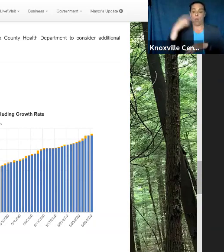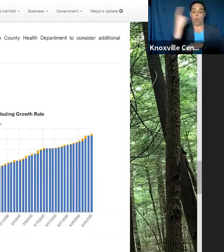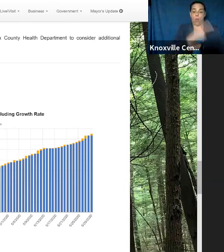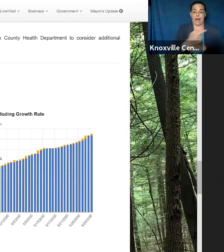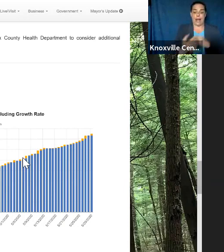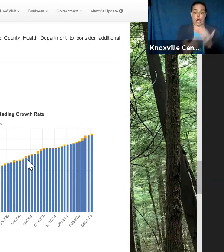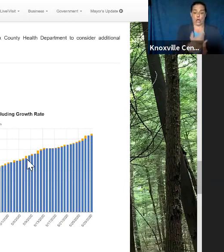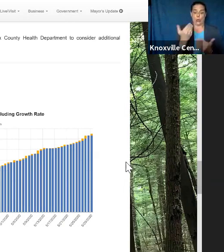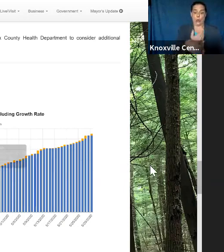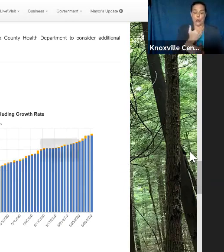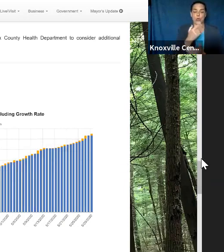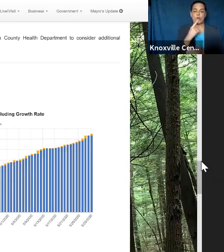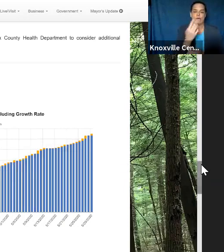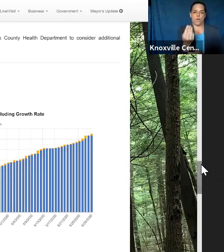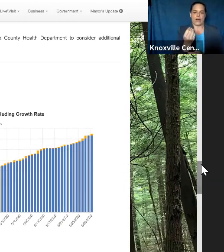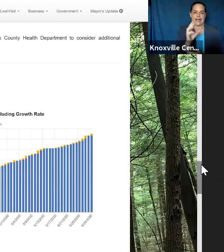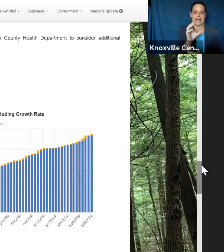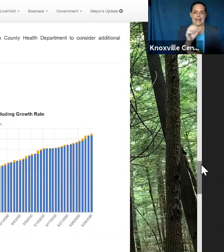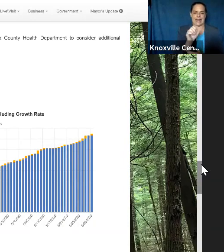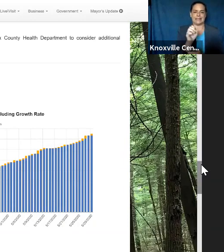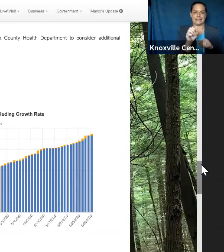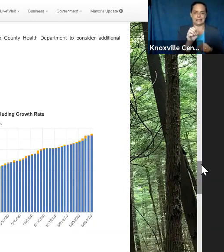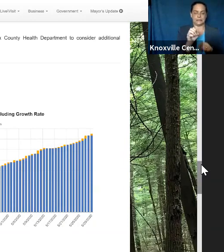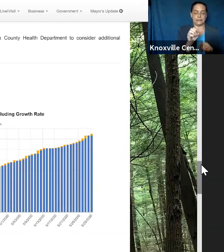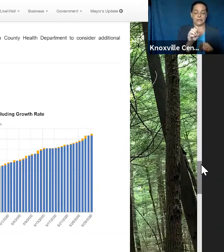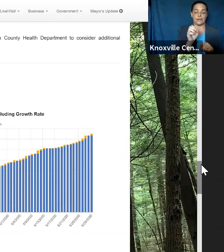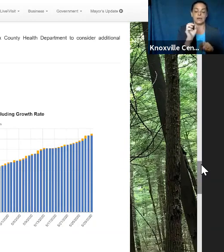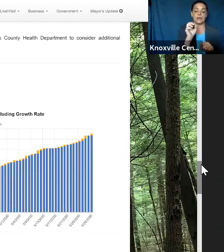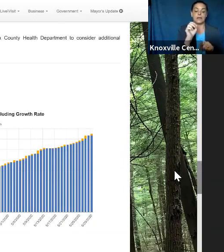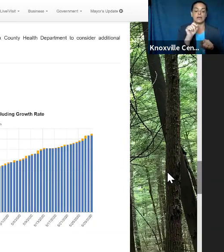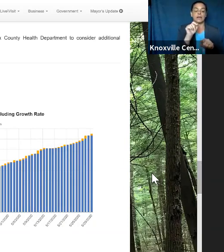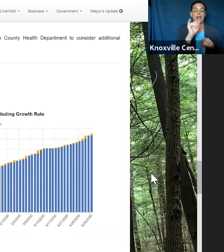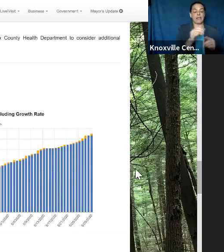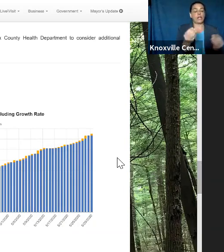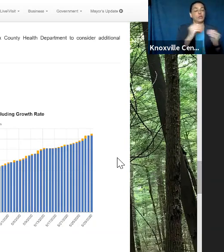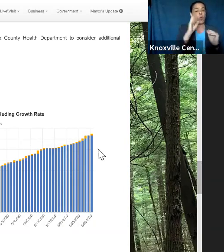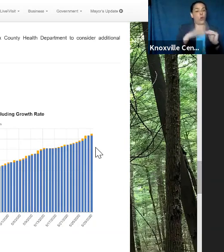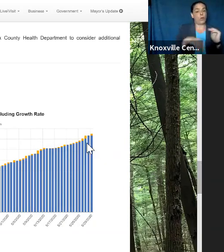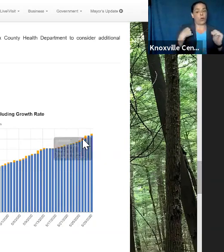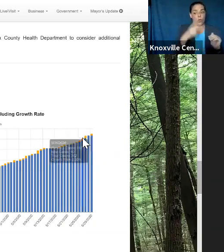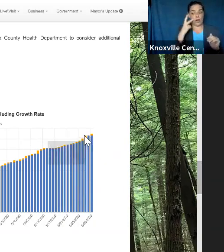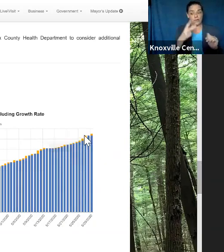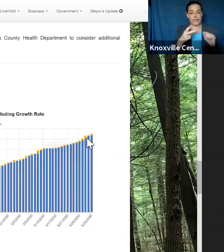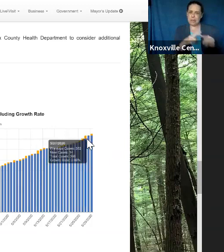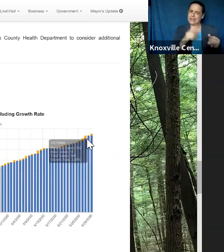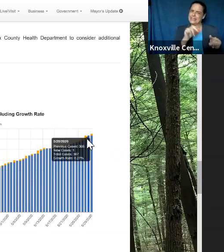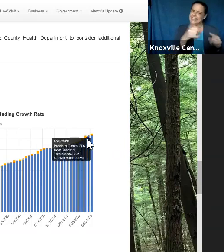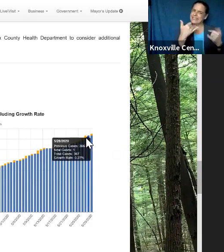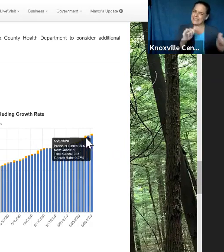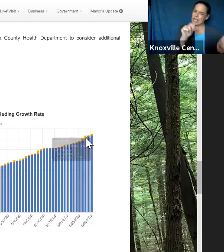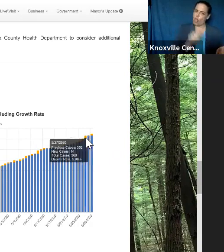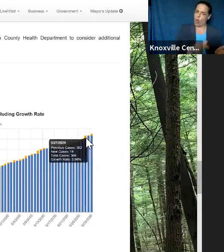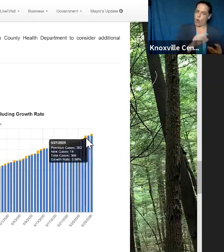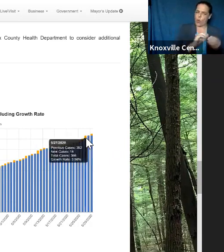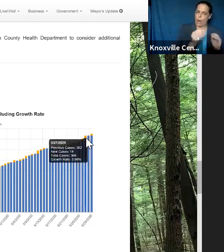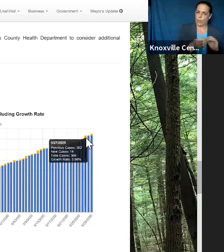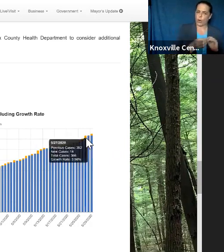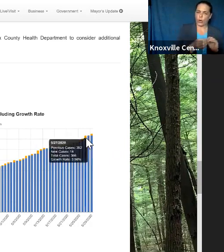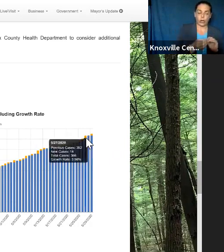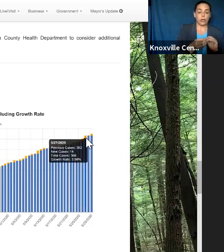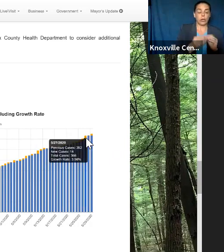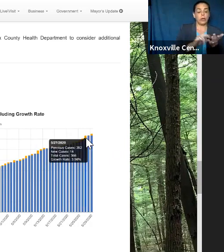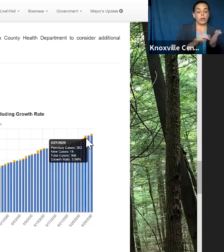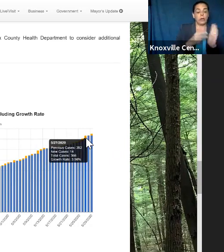day is 14. While this is an increase in what we've been seeing, it is still a relatively low number. That means we are continuing